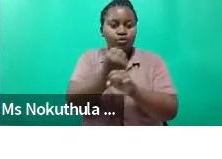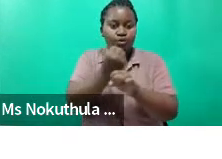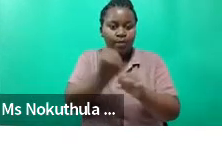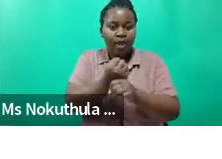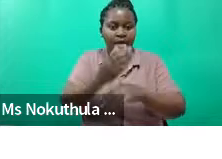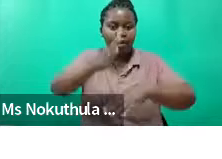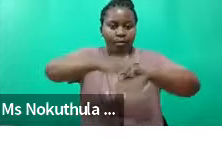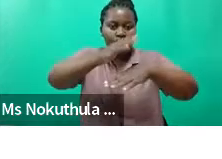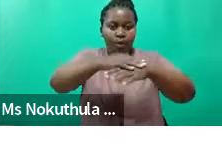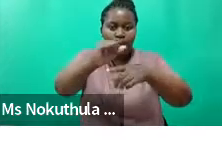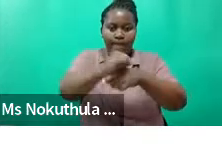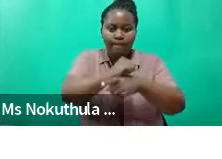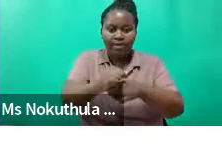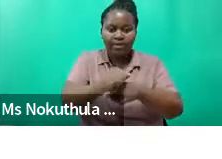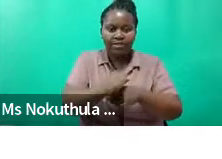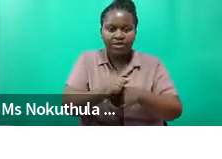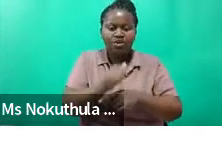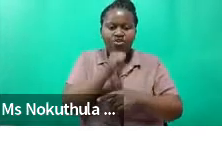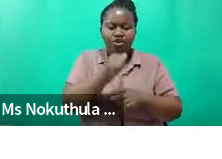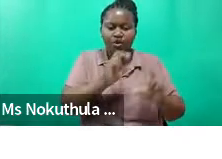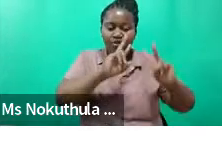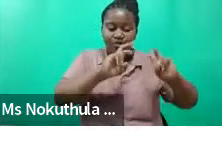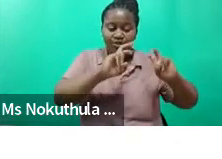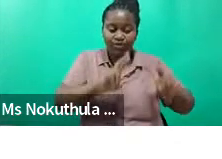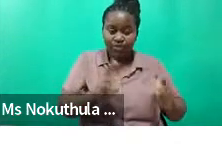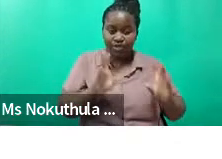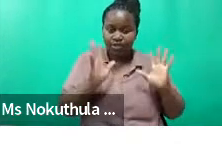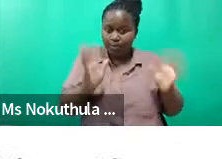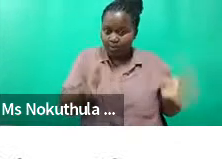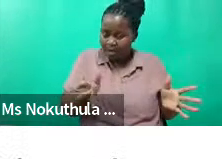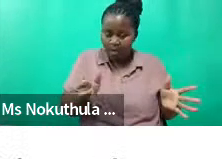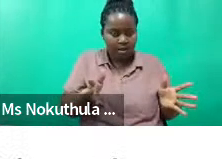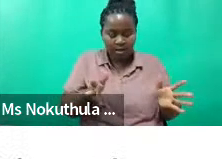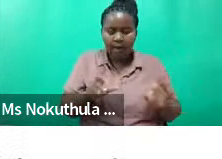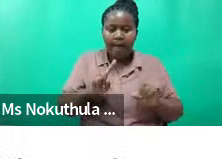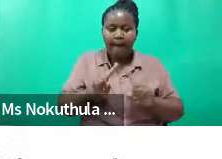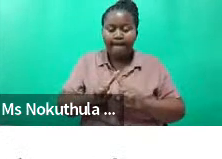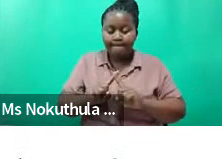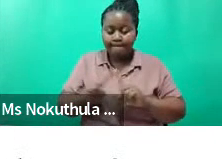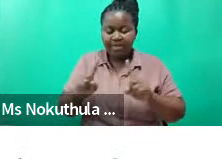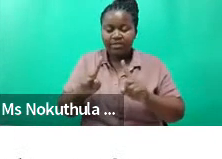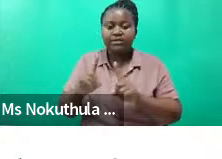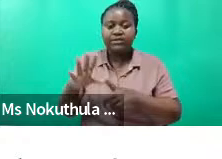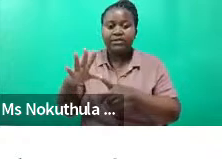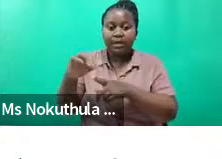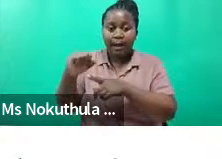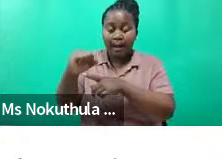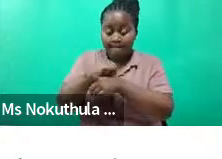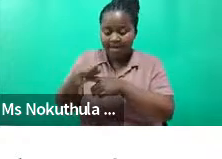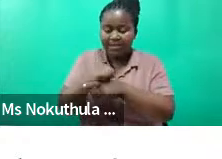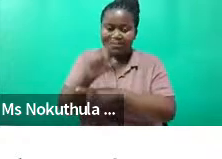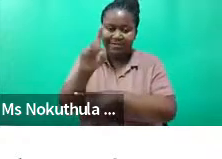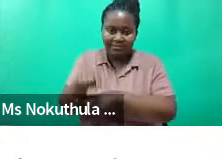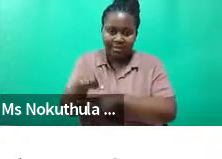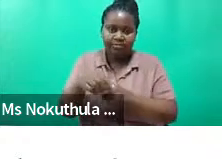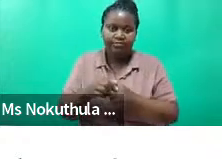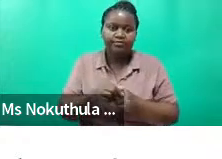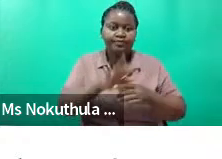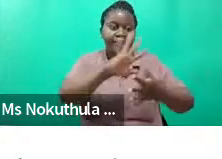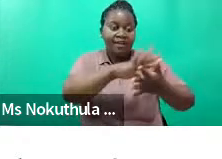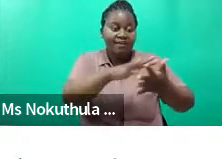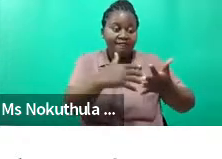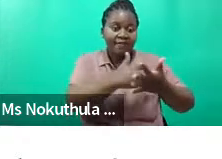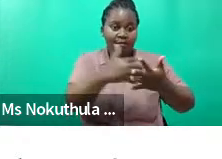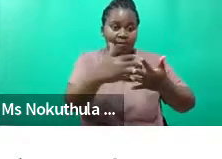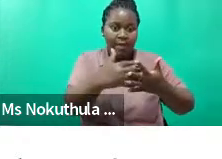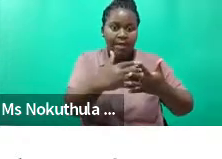doesn't just become research, but that it becomes research in action. And so the framework that guided our study was